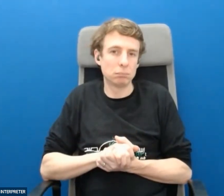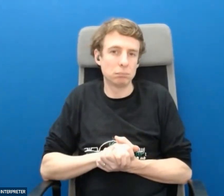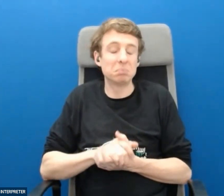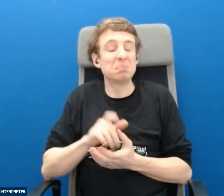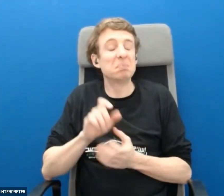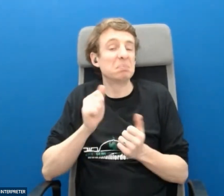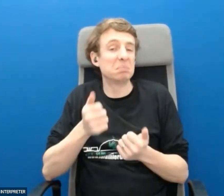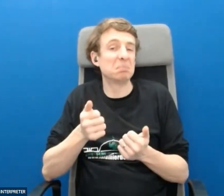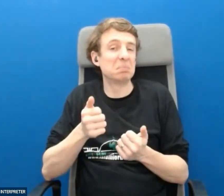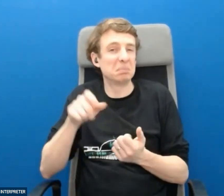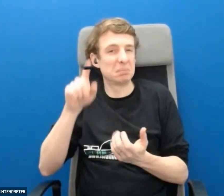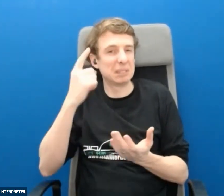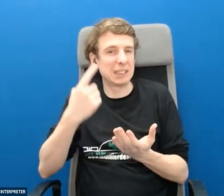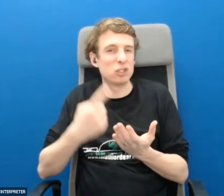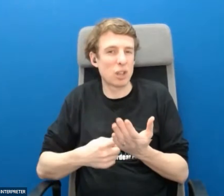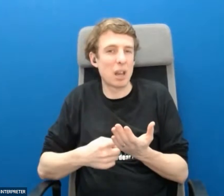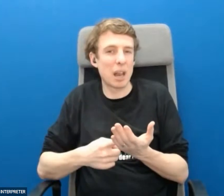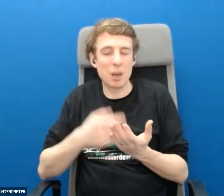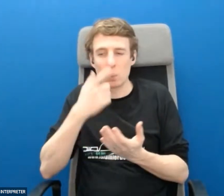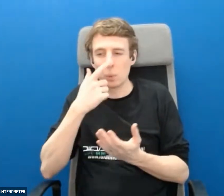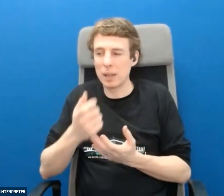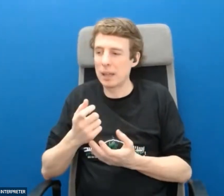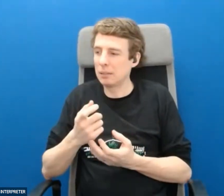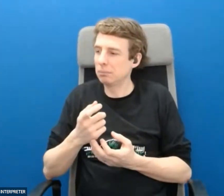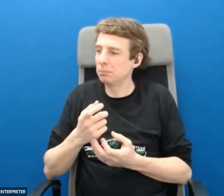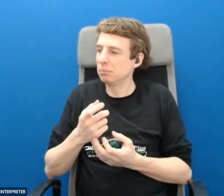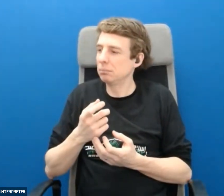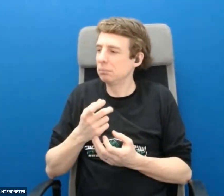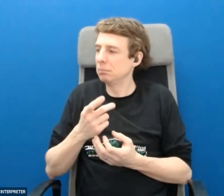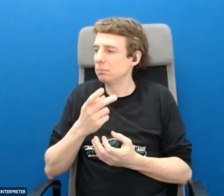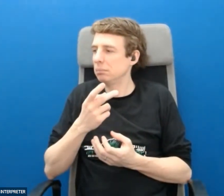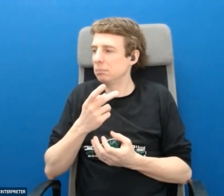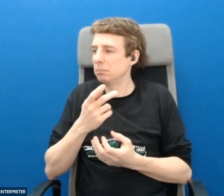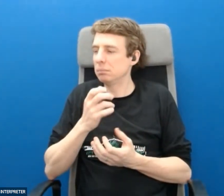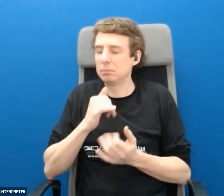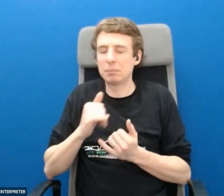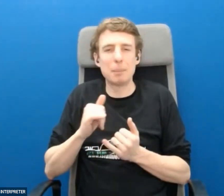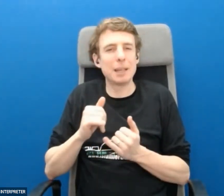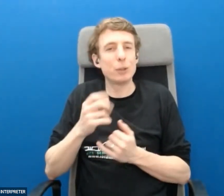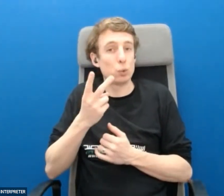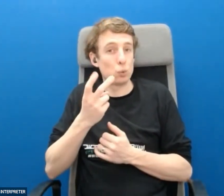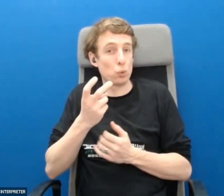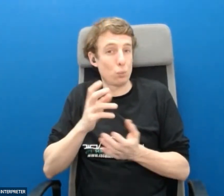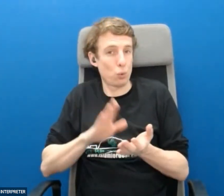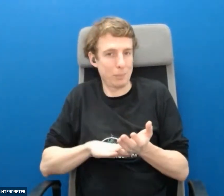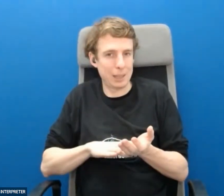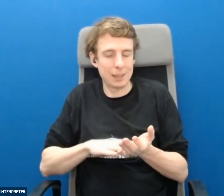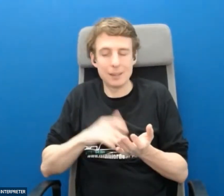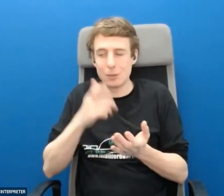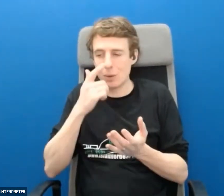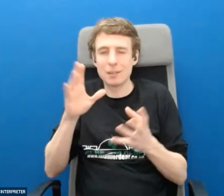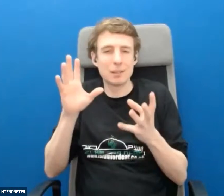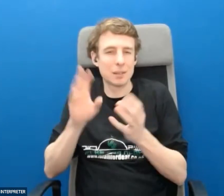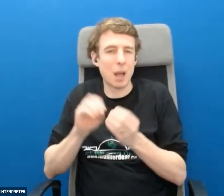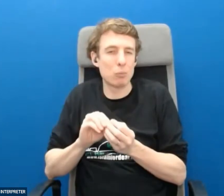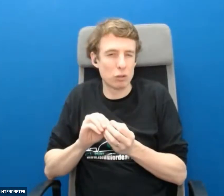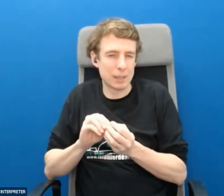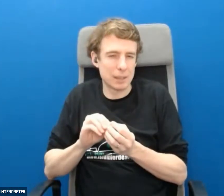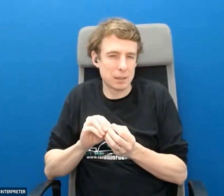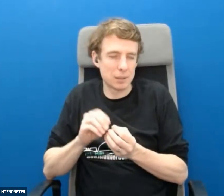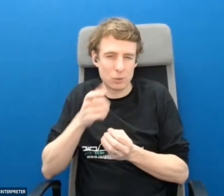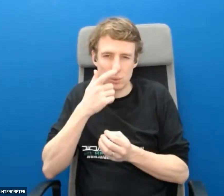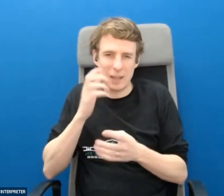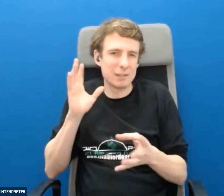off in the next couple of minutes, inshallah. If you can give just a ending to Summary? Yeah, like